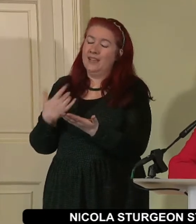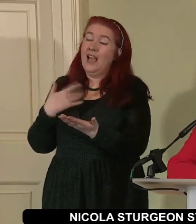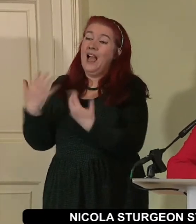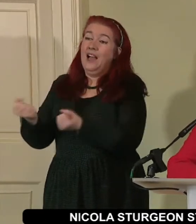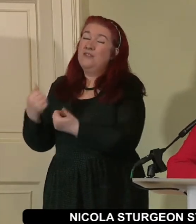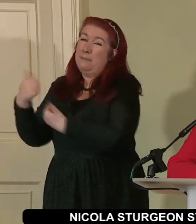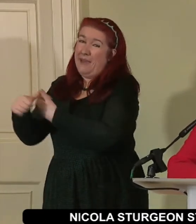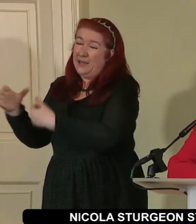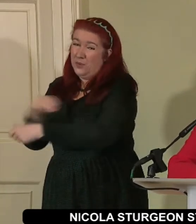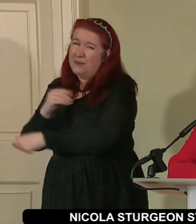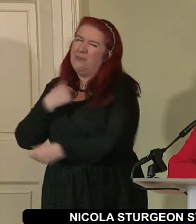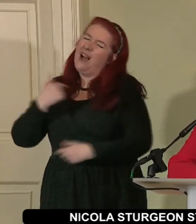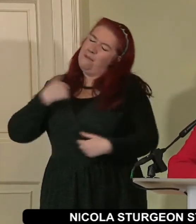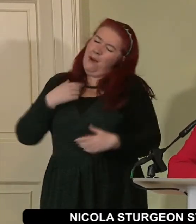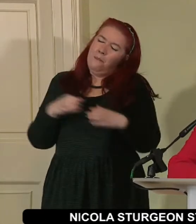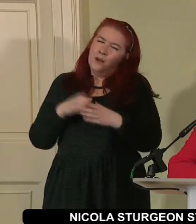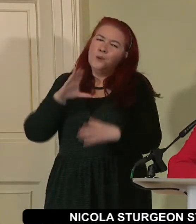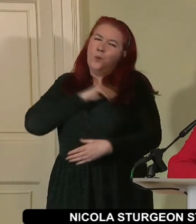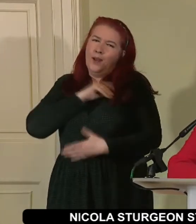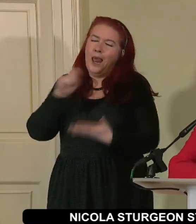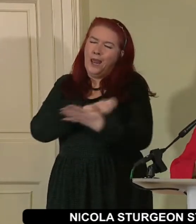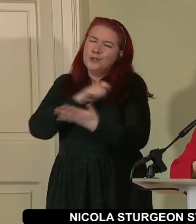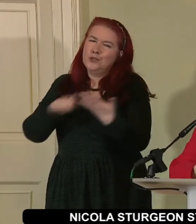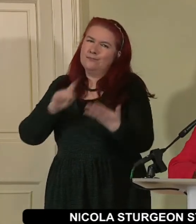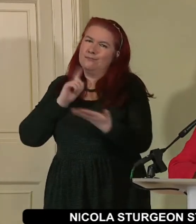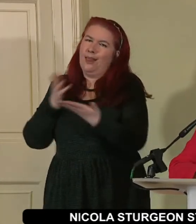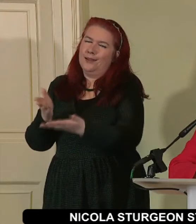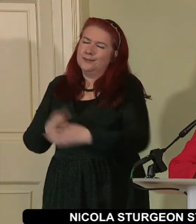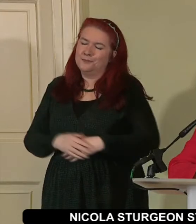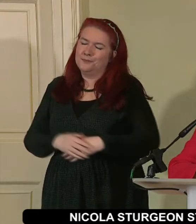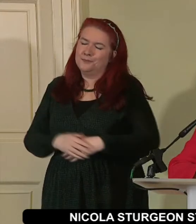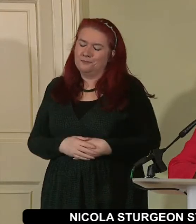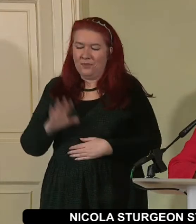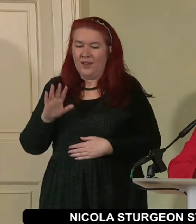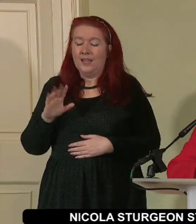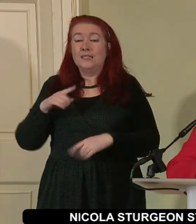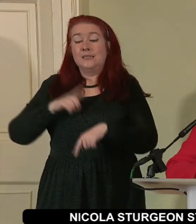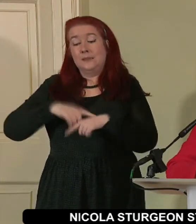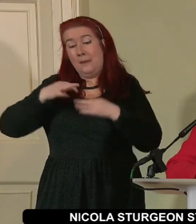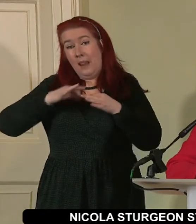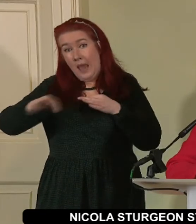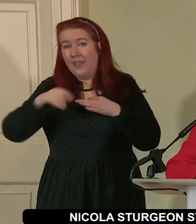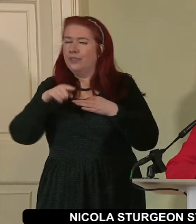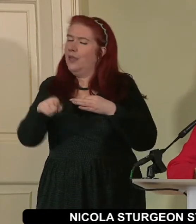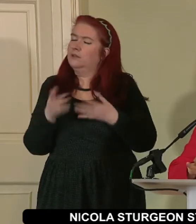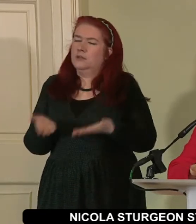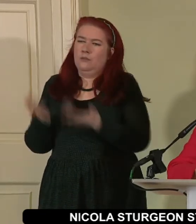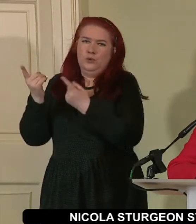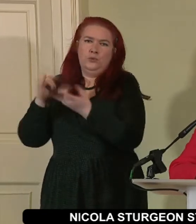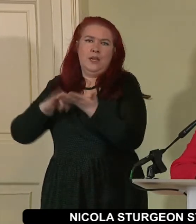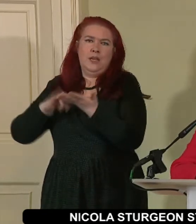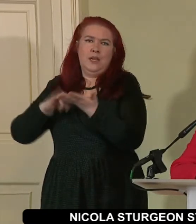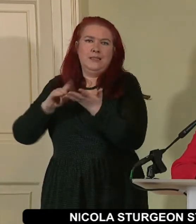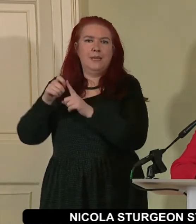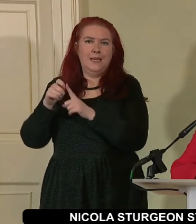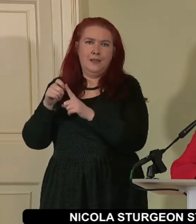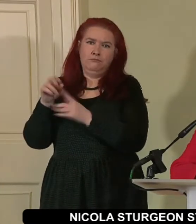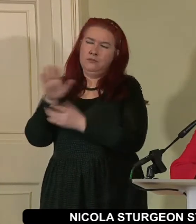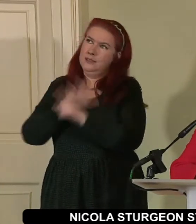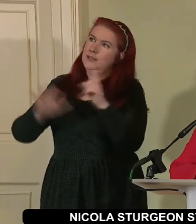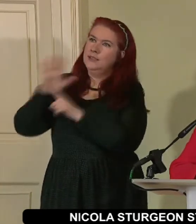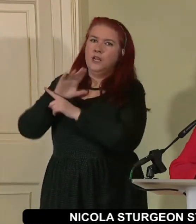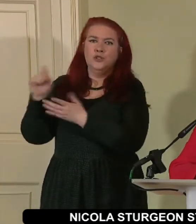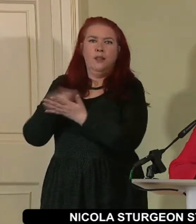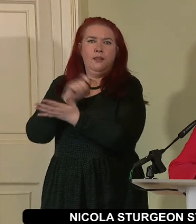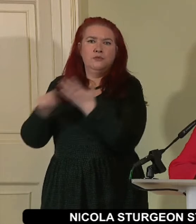the elections. On your other questions, on the timetable, that's a matter for the SNP National Executive Committee. I'm sure it will set out the timetable